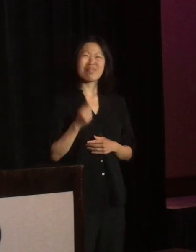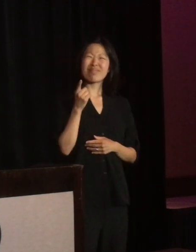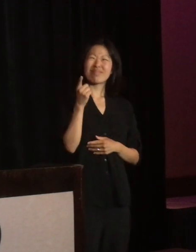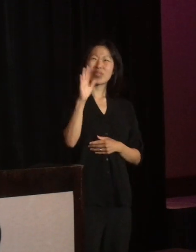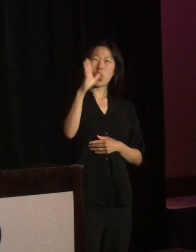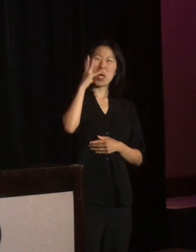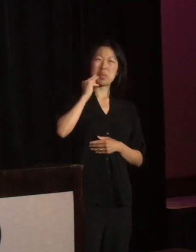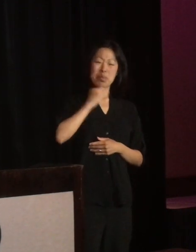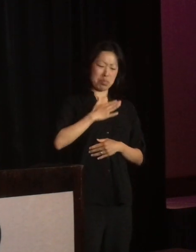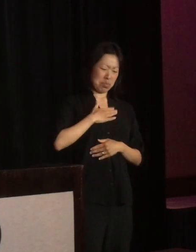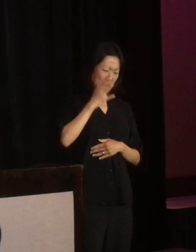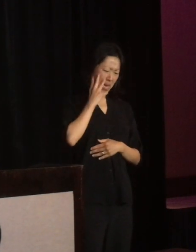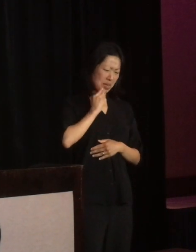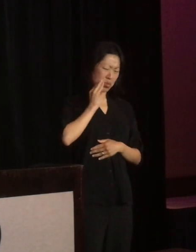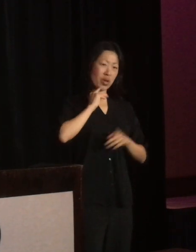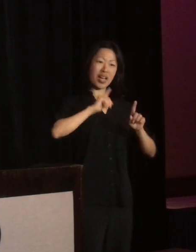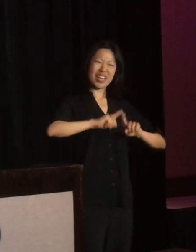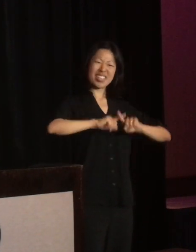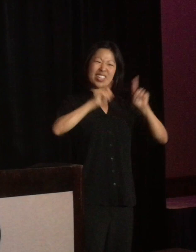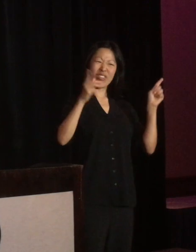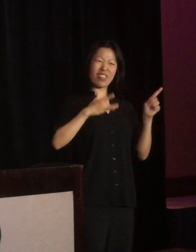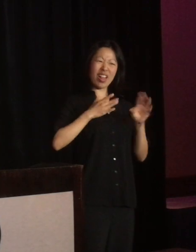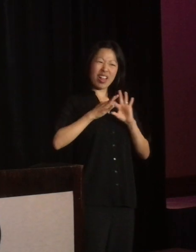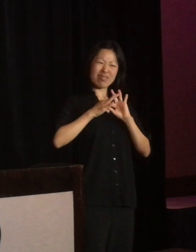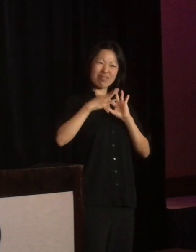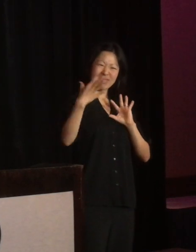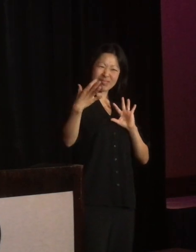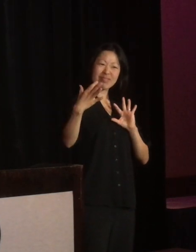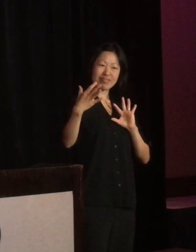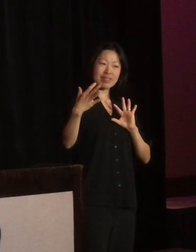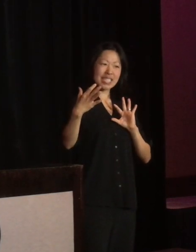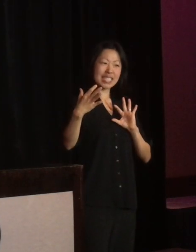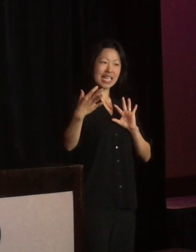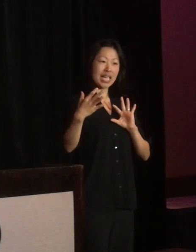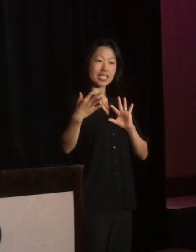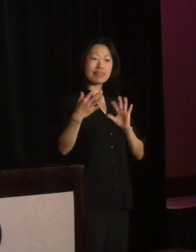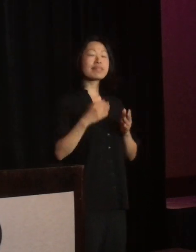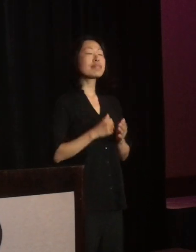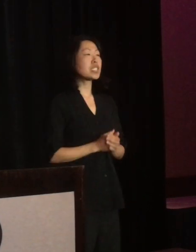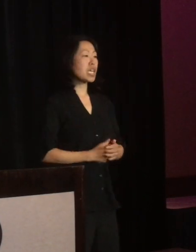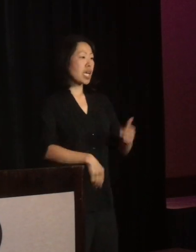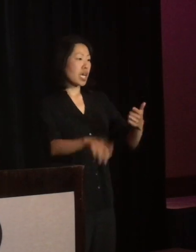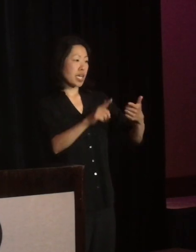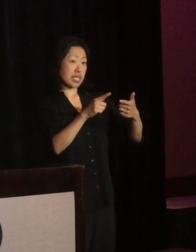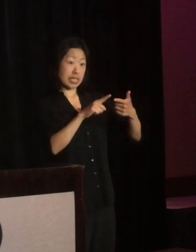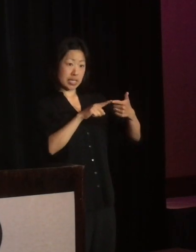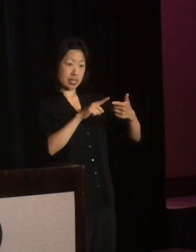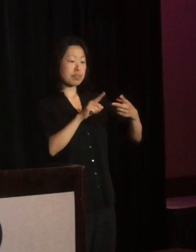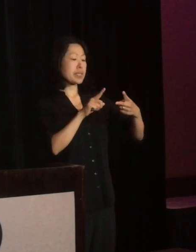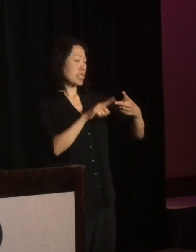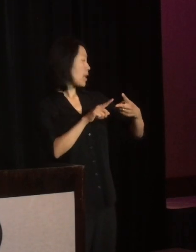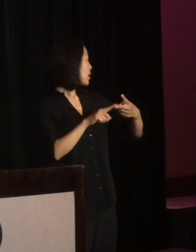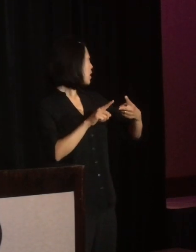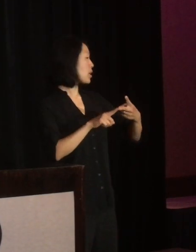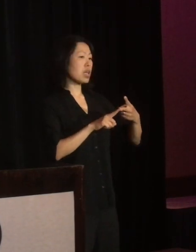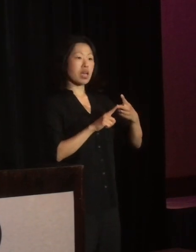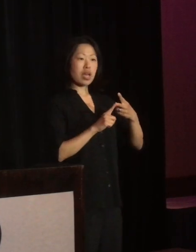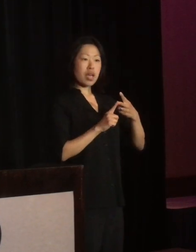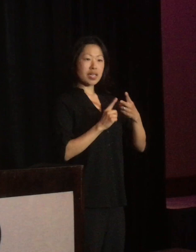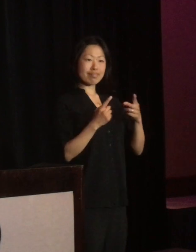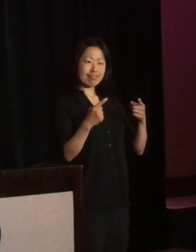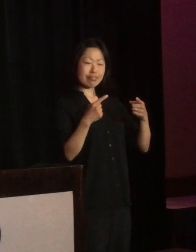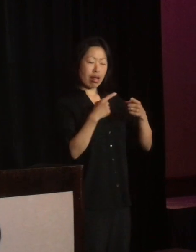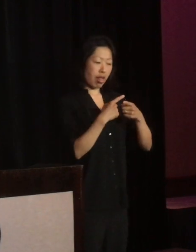So maybe some disconnect there. The second one, this conflicting messages about love